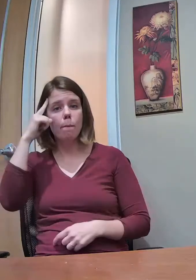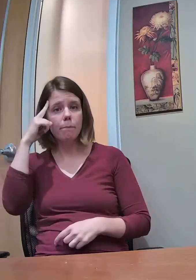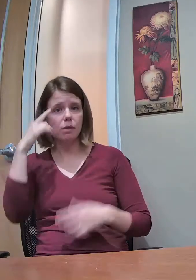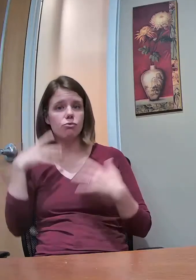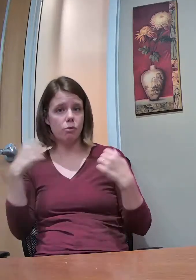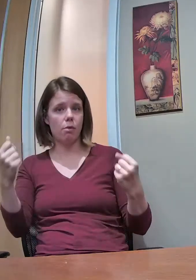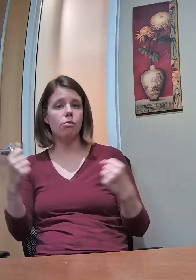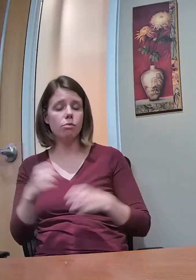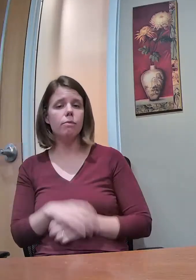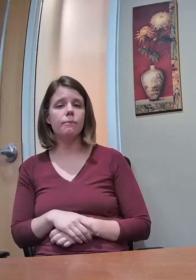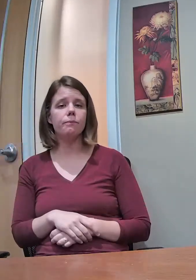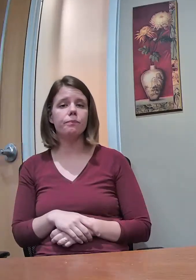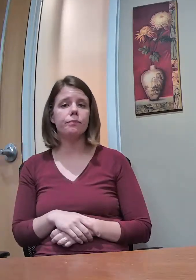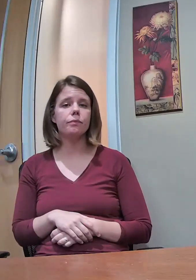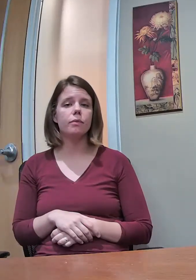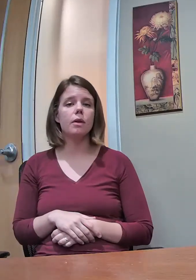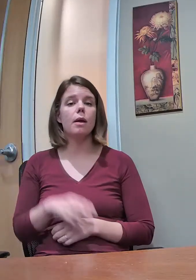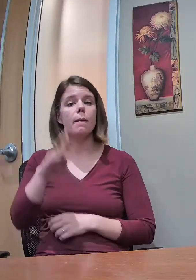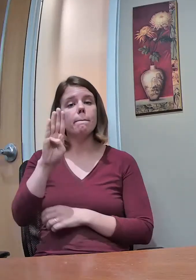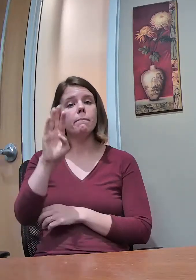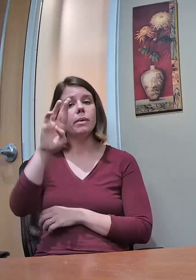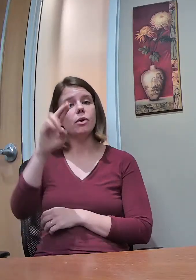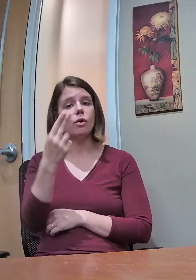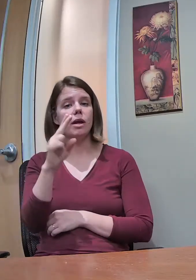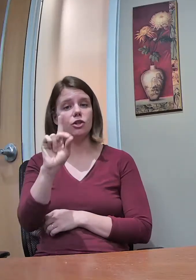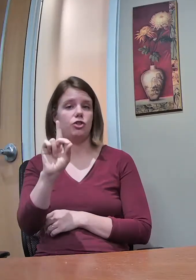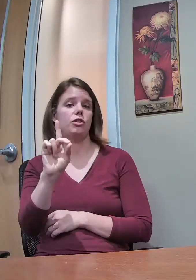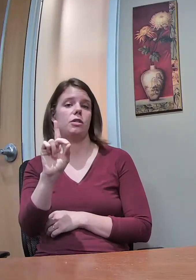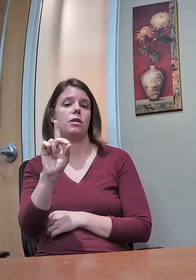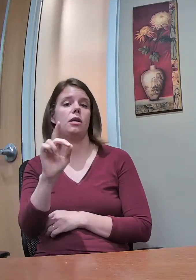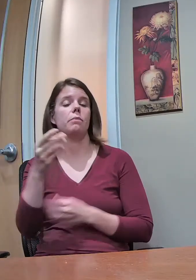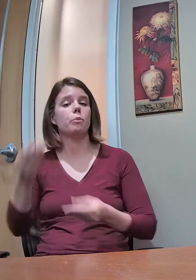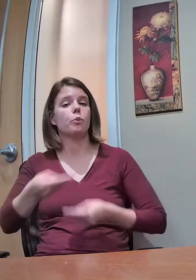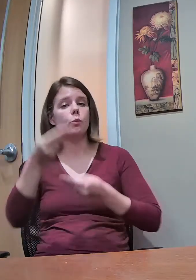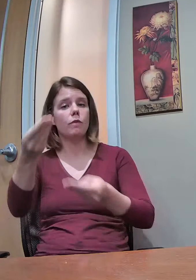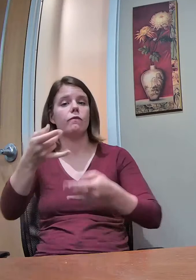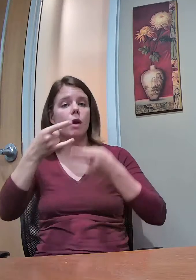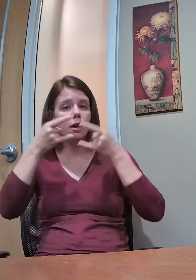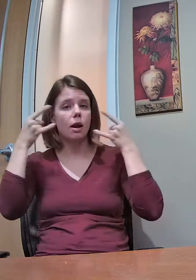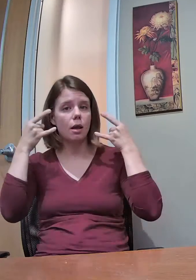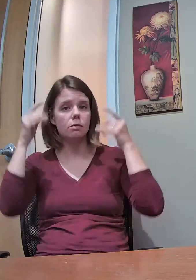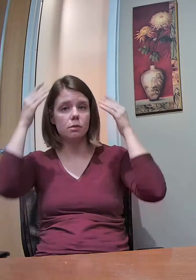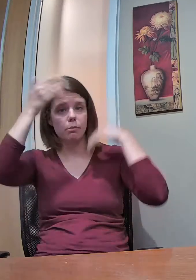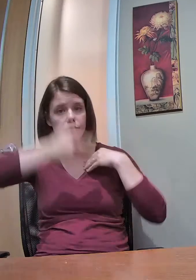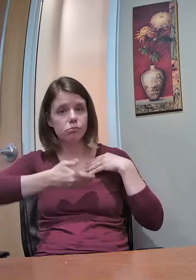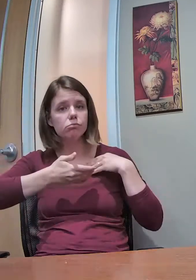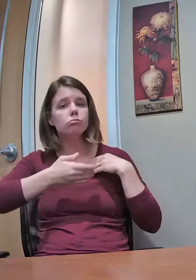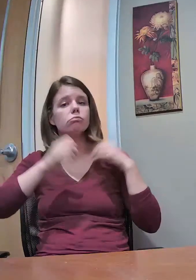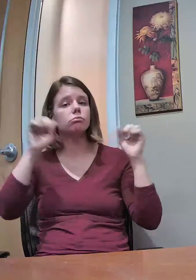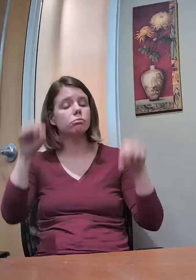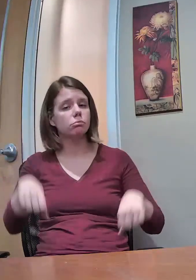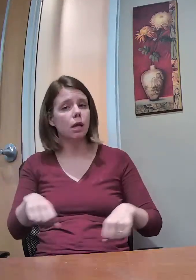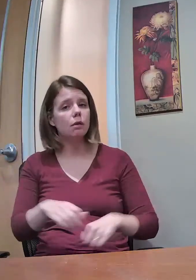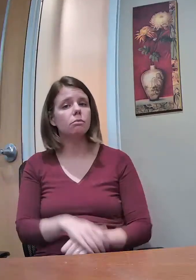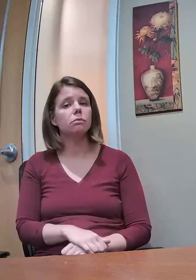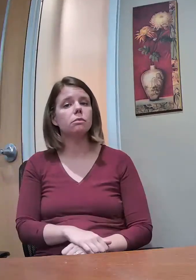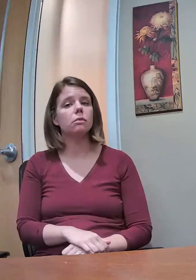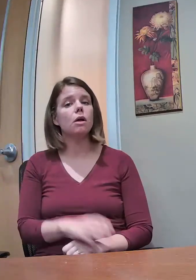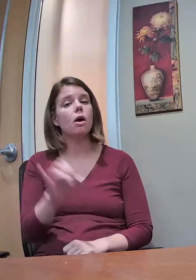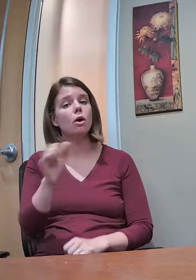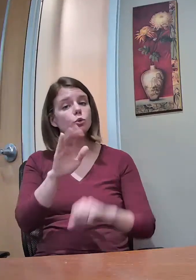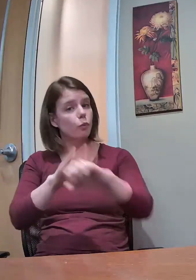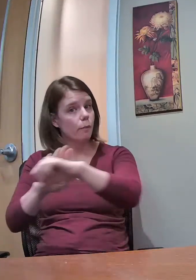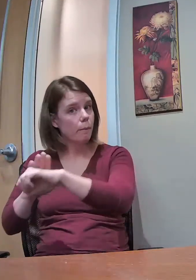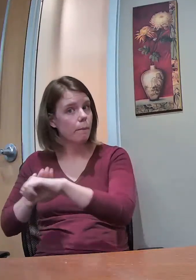For all types of absences, BRHD will provide medical masks to the resident as tolerated and will remind